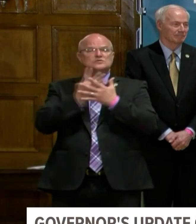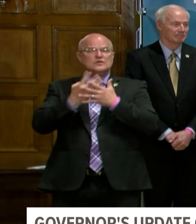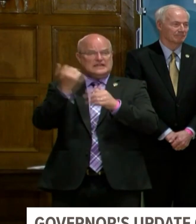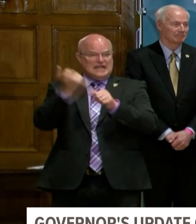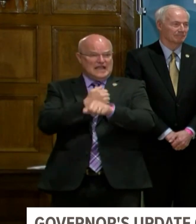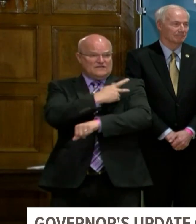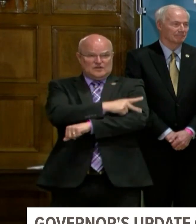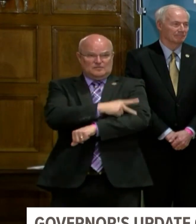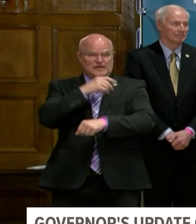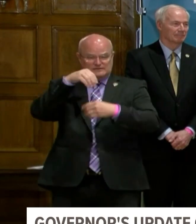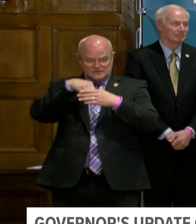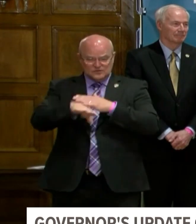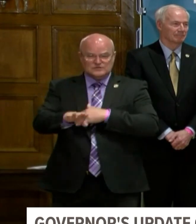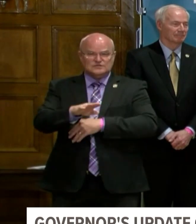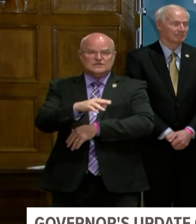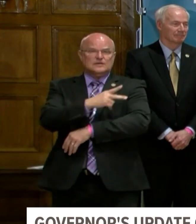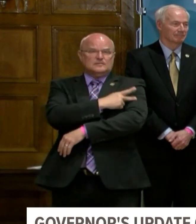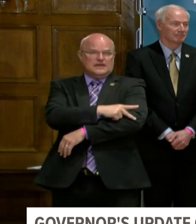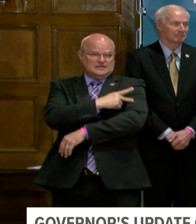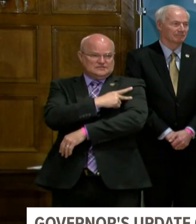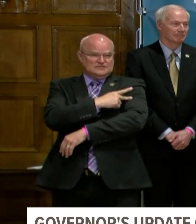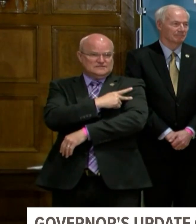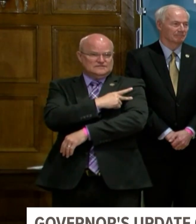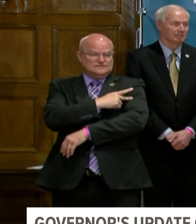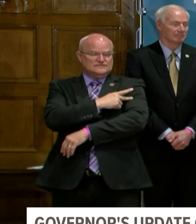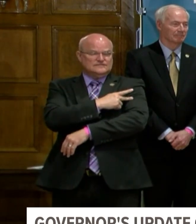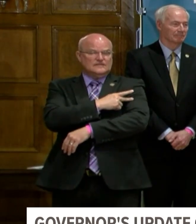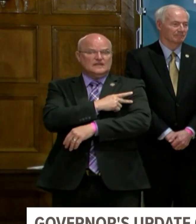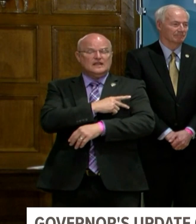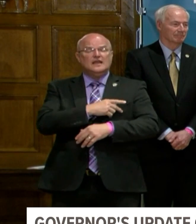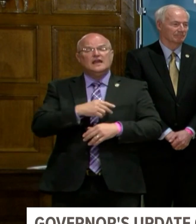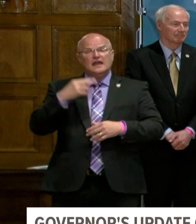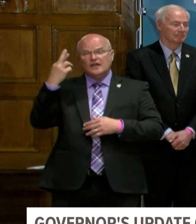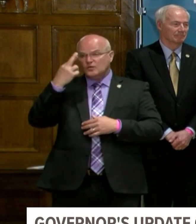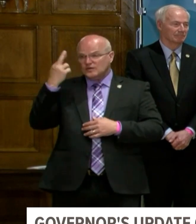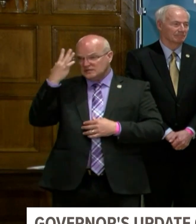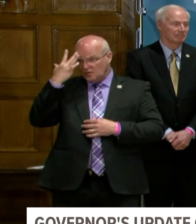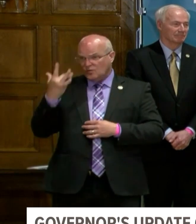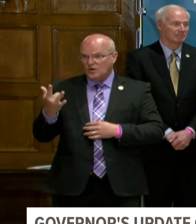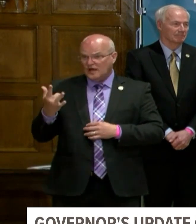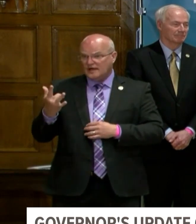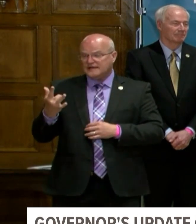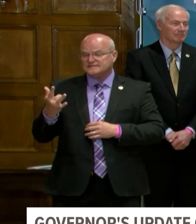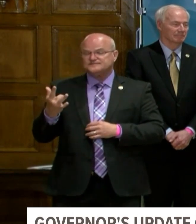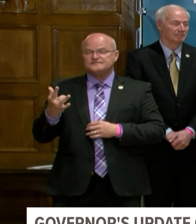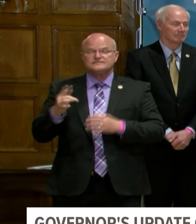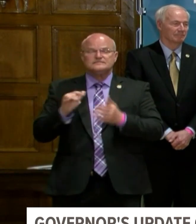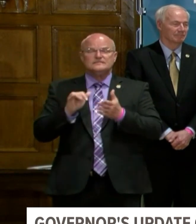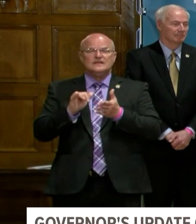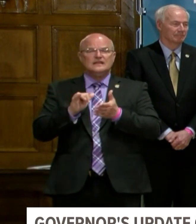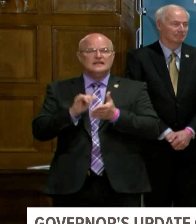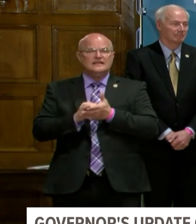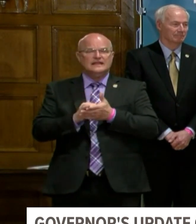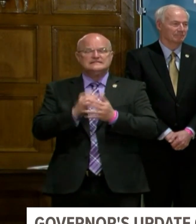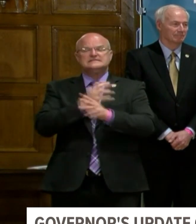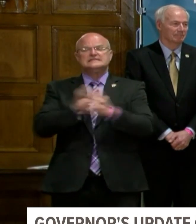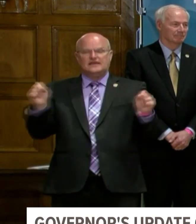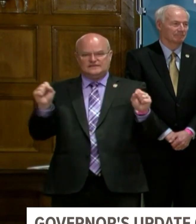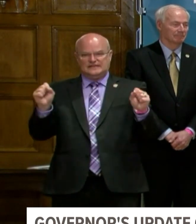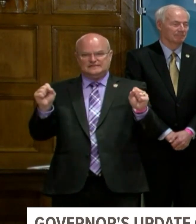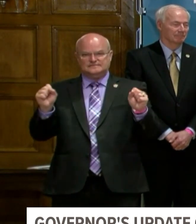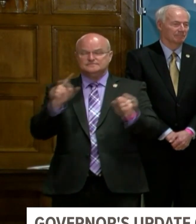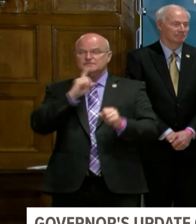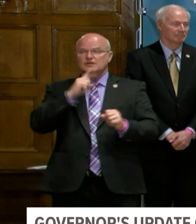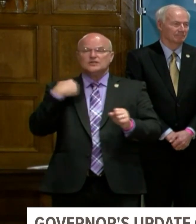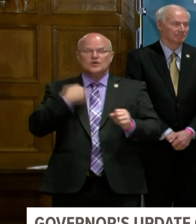submitted to our inpatient services for any reason. And the rationale for doing this is simply the rationale of safety, making